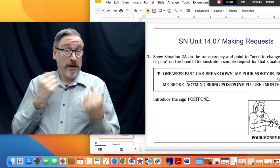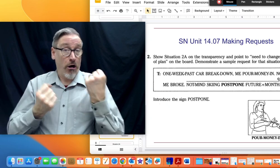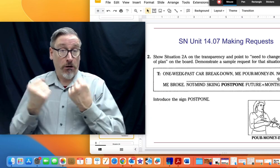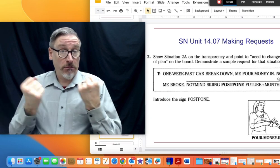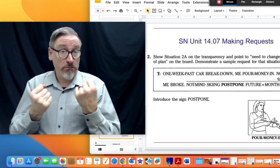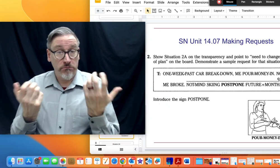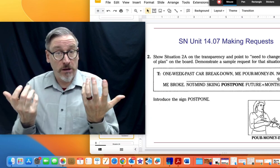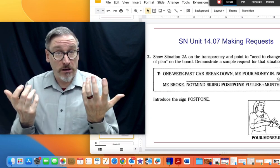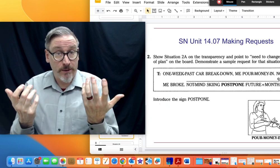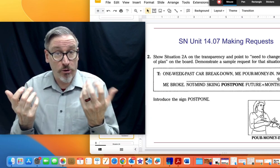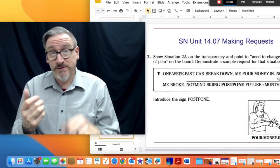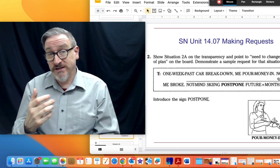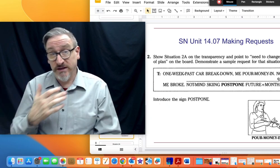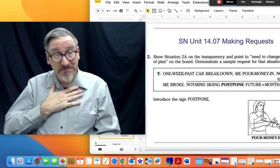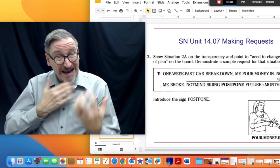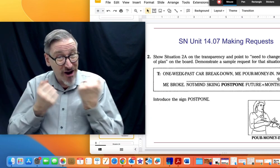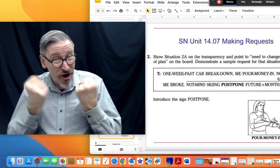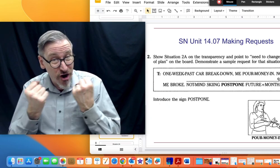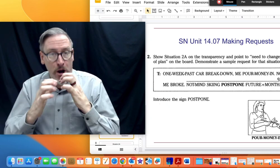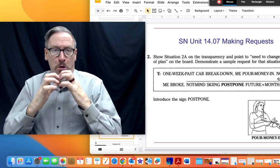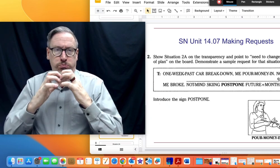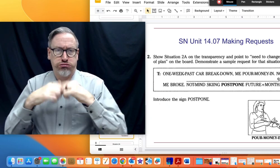My car, a little bit more specific,